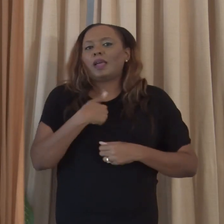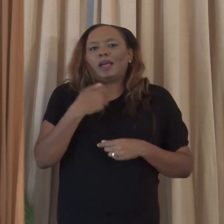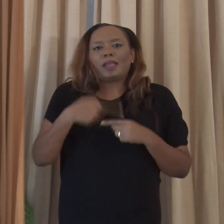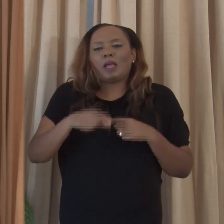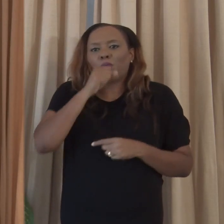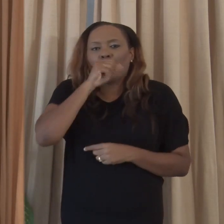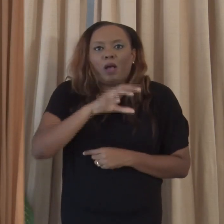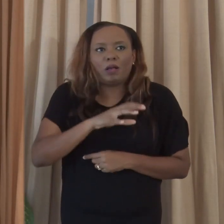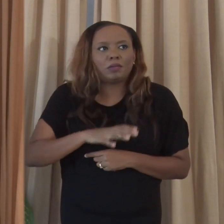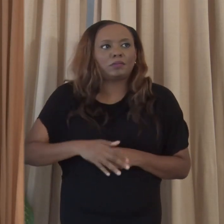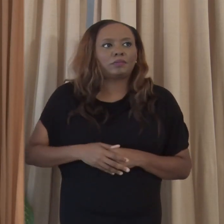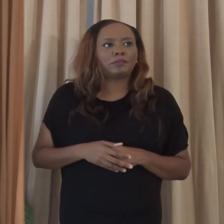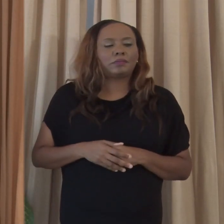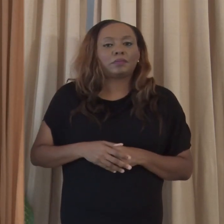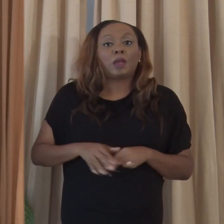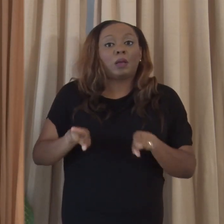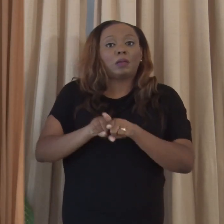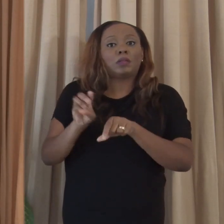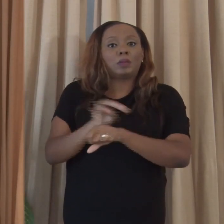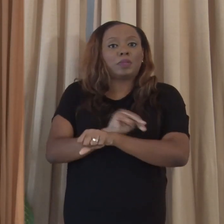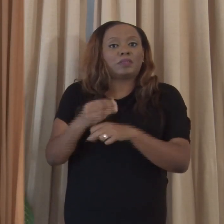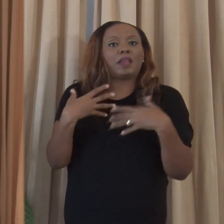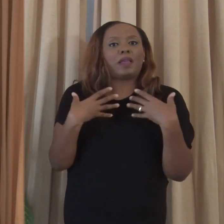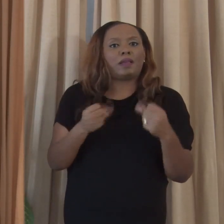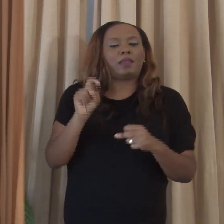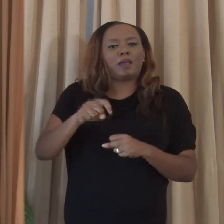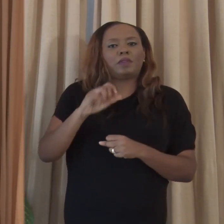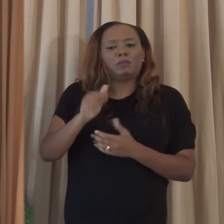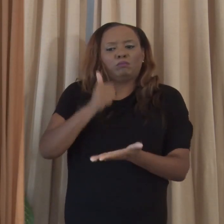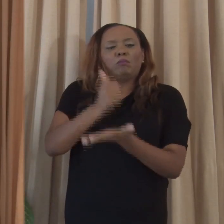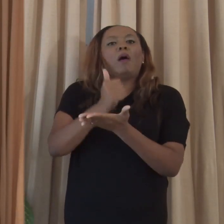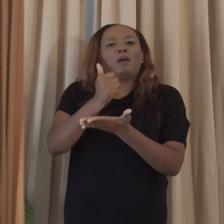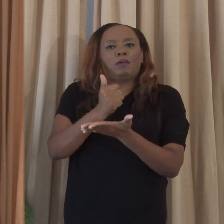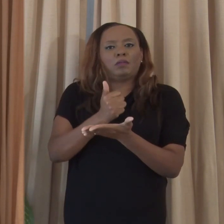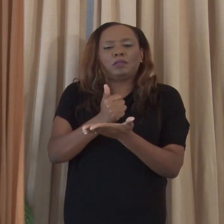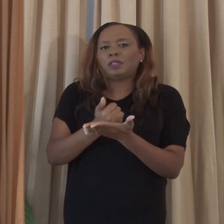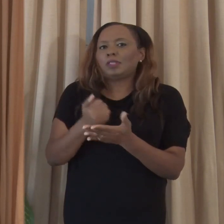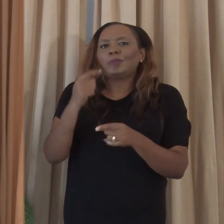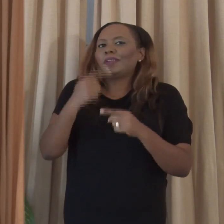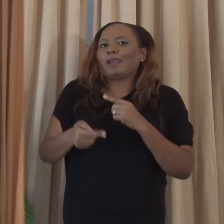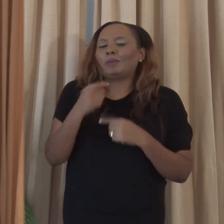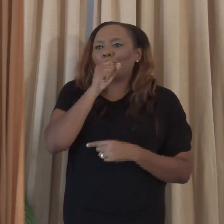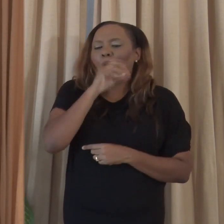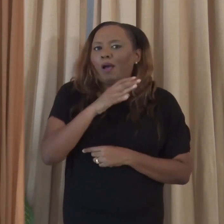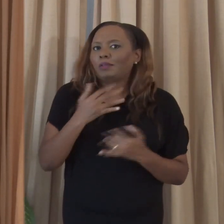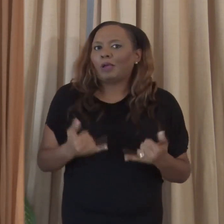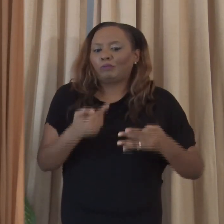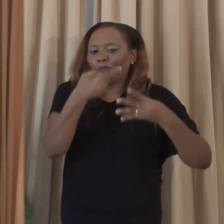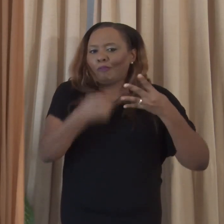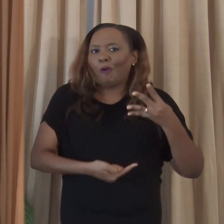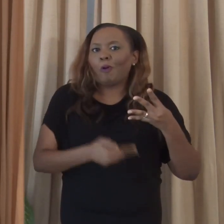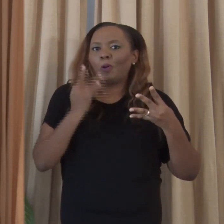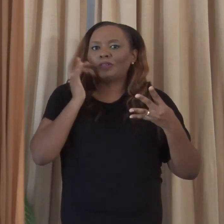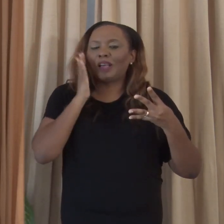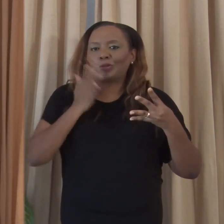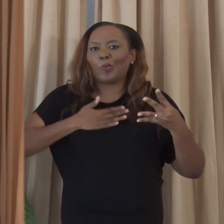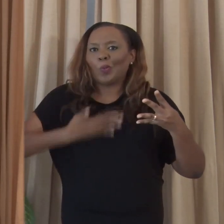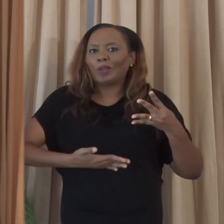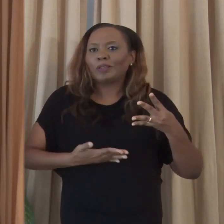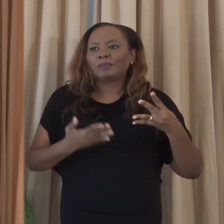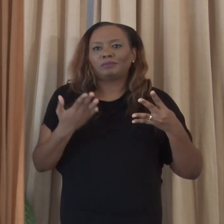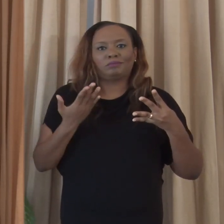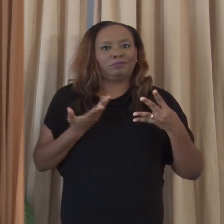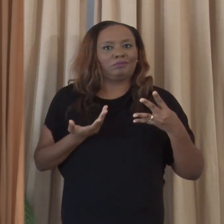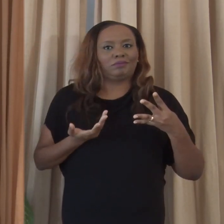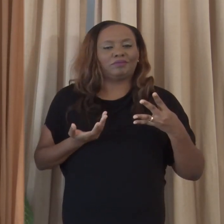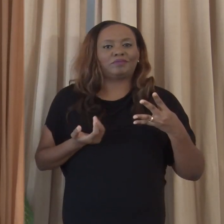the Ministry of Health also has to approve the sites. So it would be a little bit previous of me to give you the names of all 4, but suffice it to